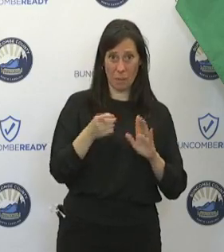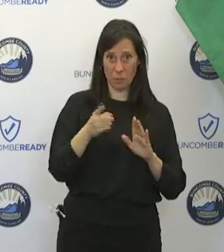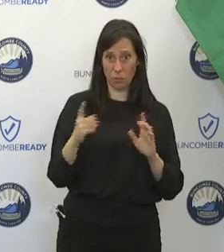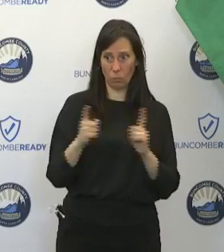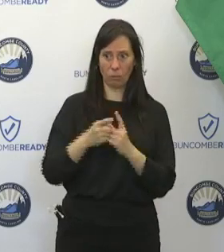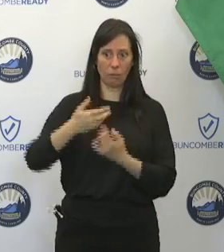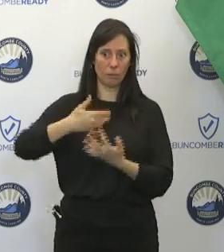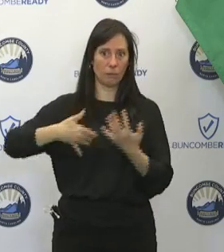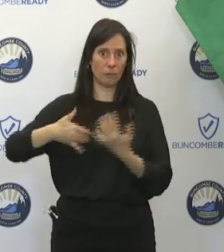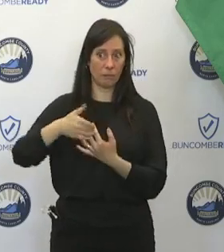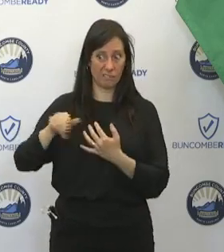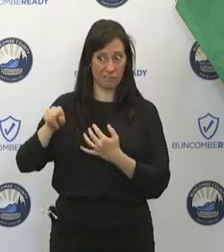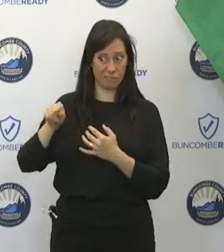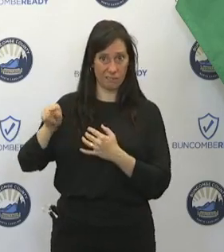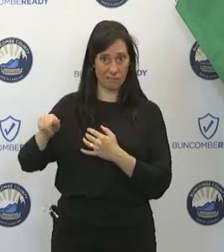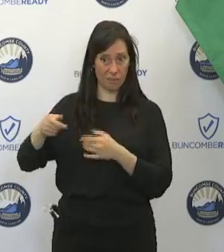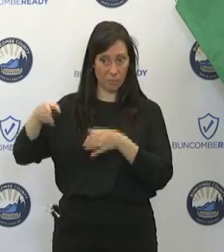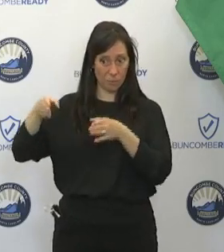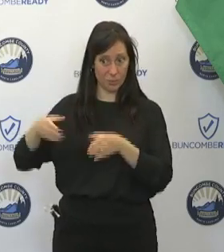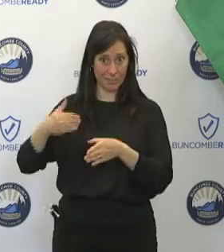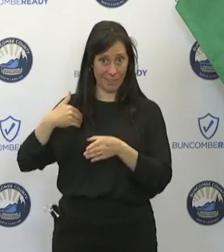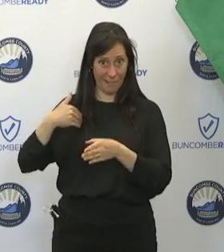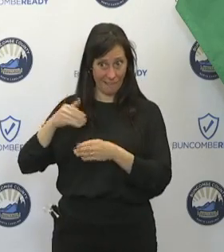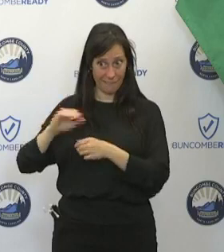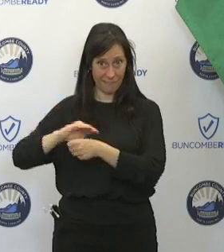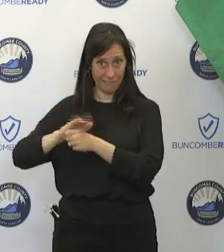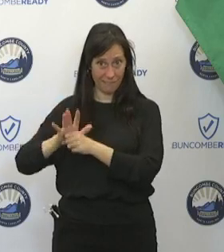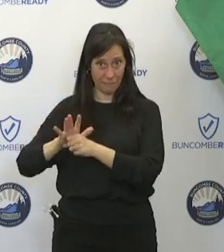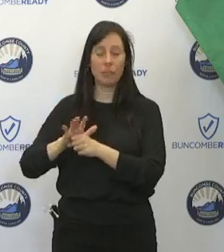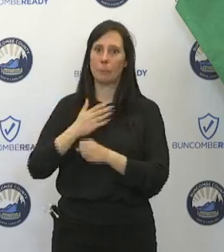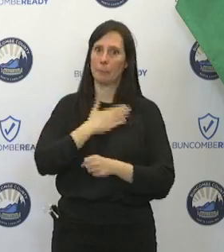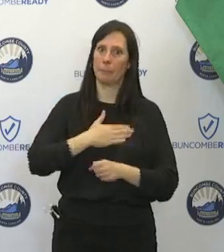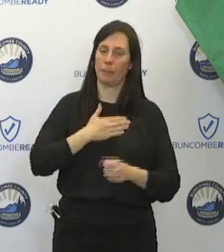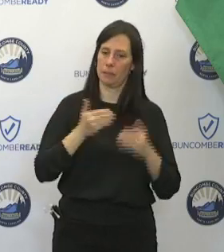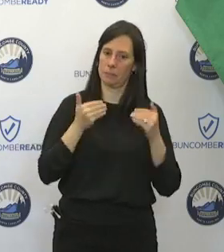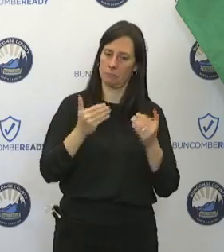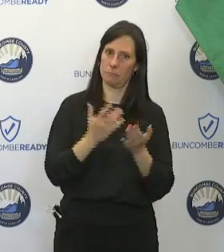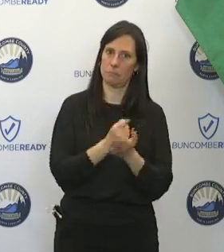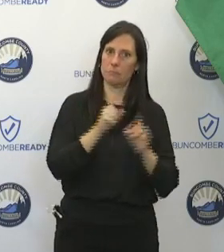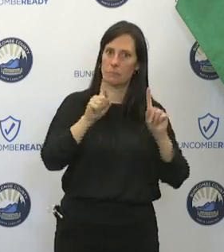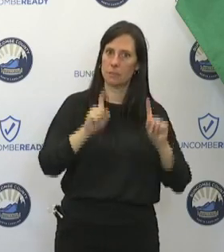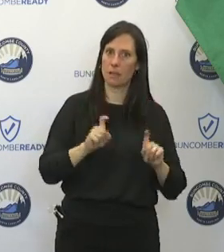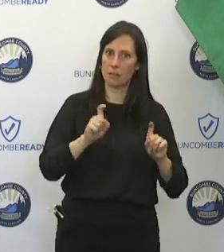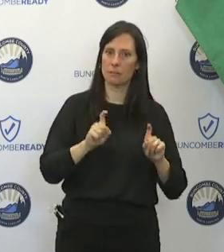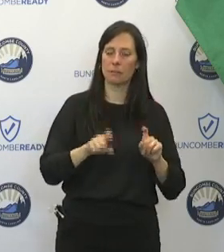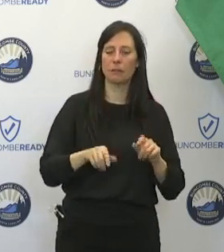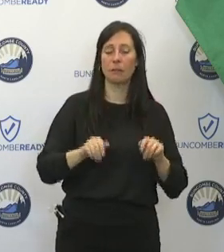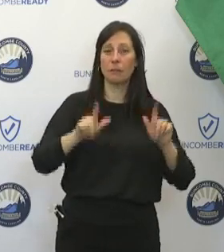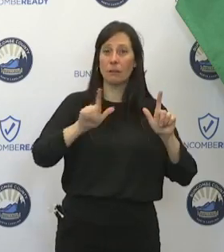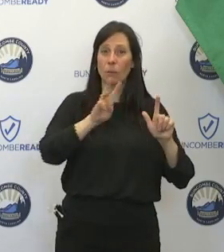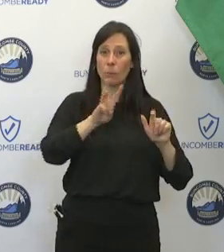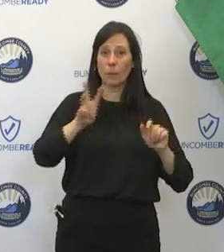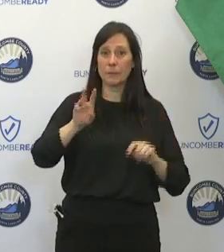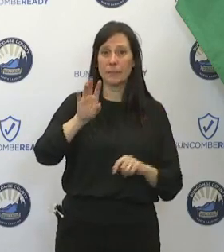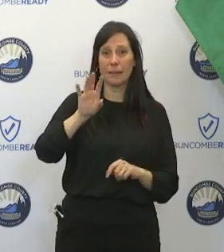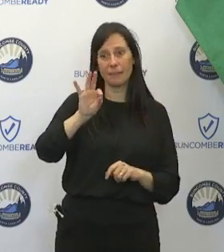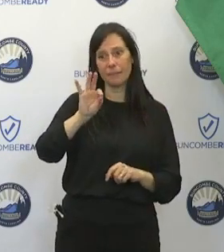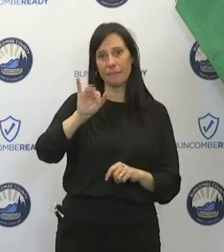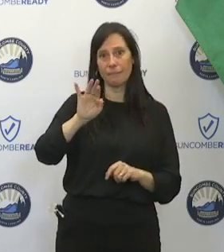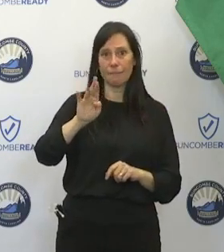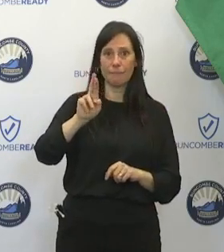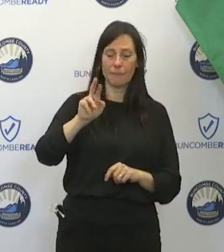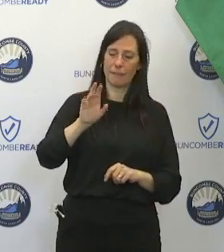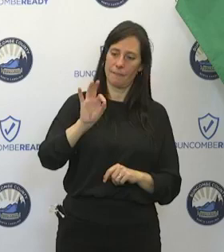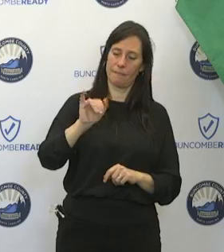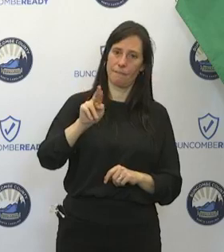tested. You can check out Find My Testing Place website to find a location near you. We do have a new